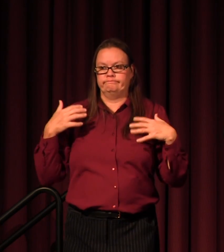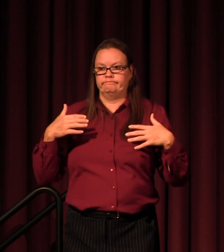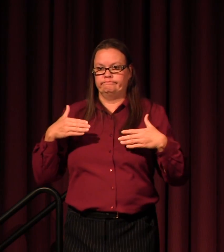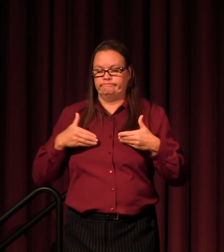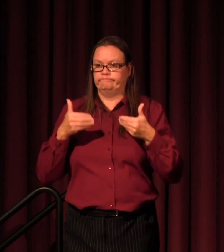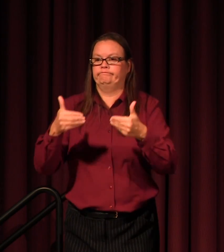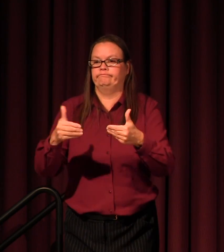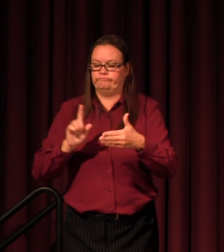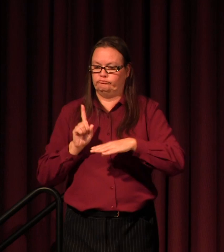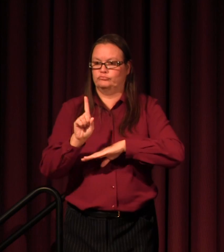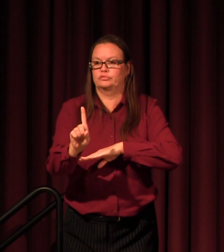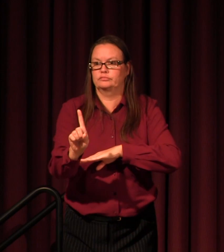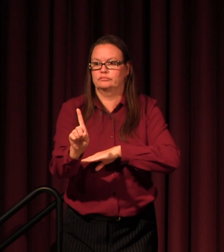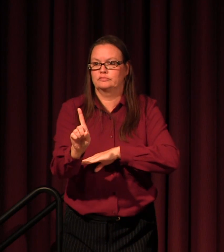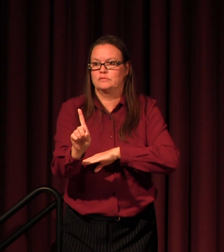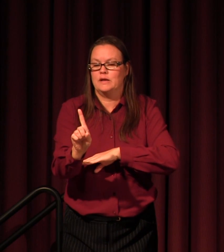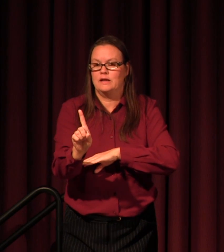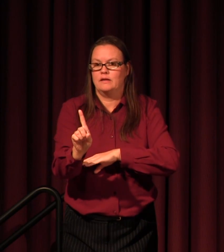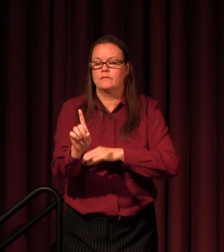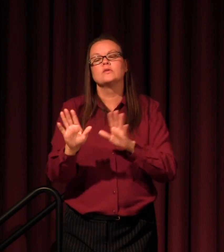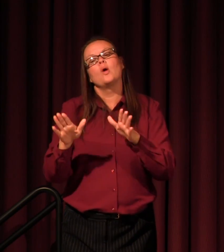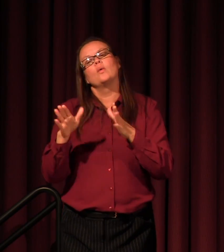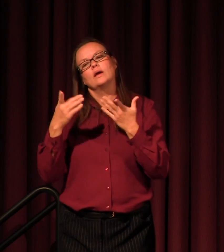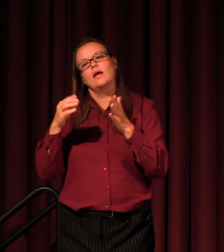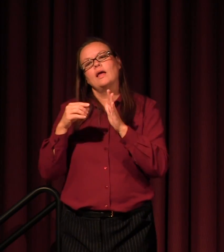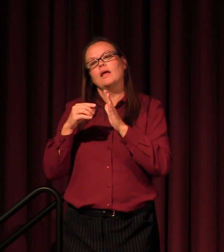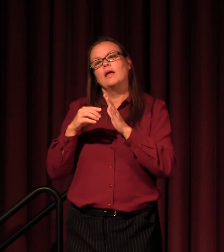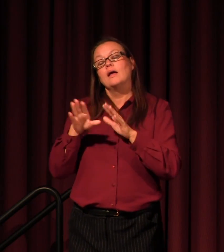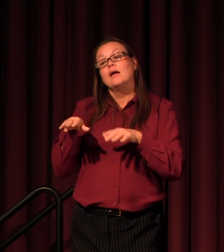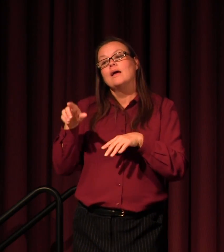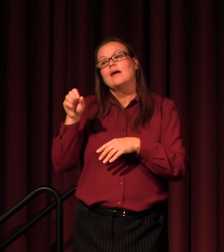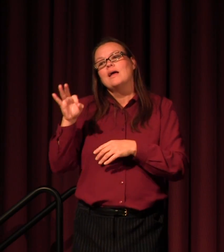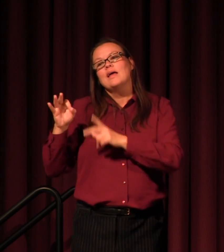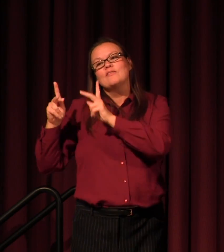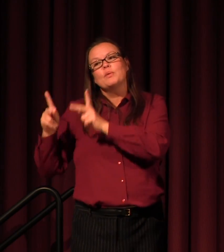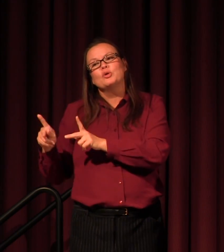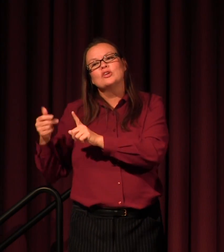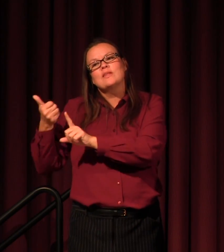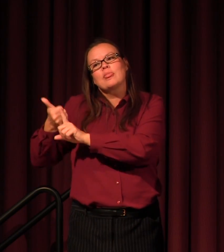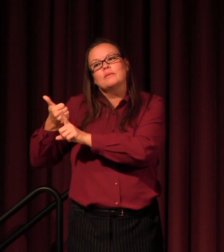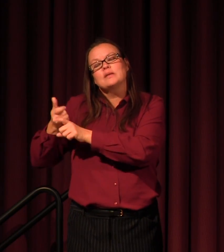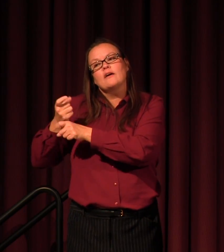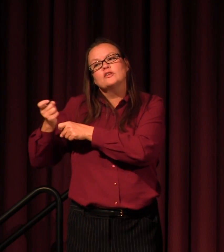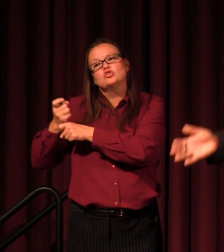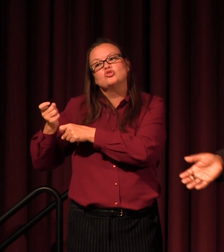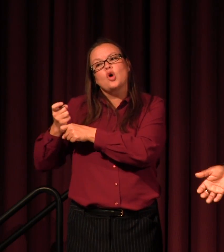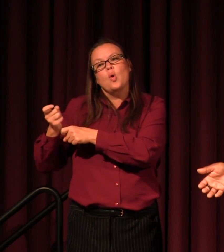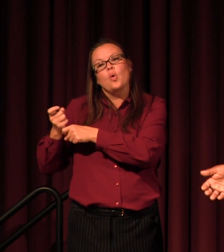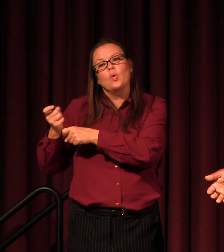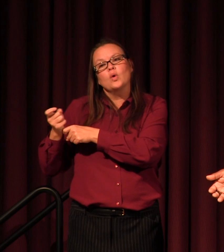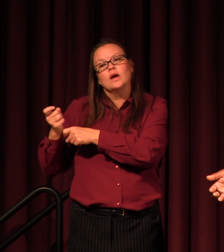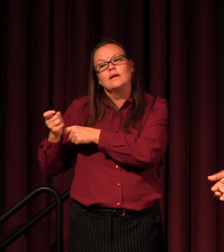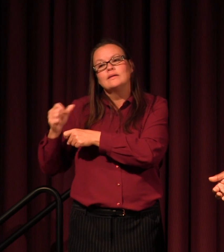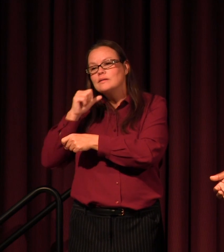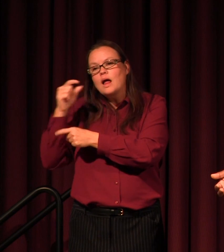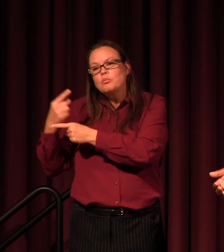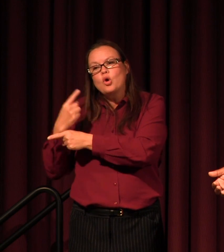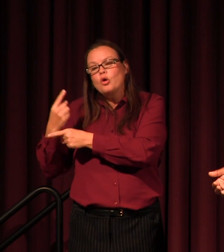Like, somebody's telling the classic example. Somebody's telling a joke that's not appropriate. Don't say, I don't think you should tell that joke because James is here.